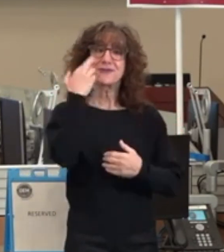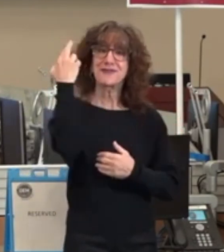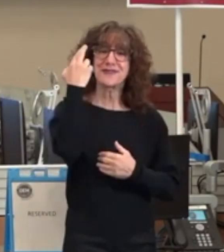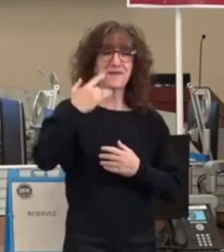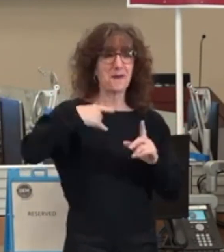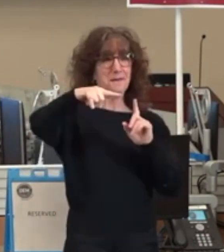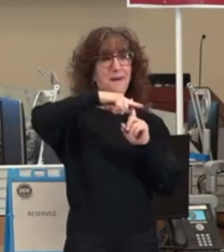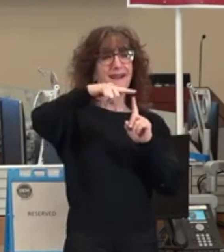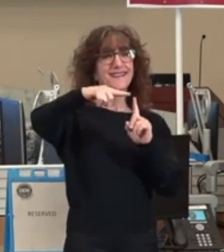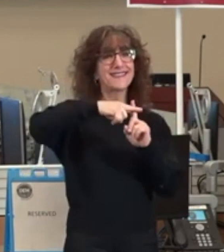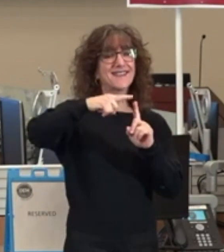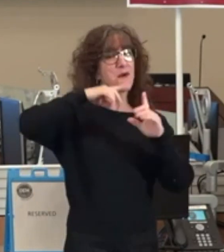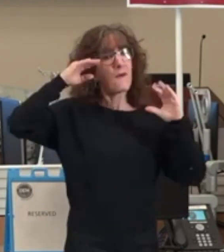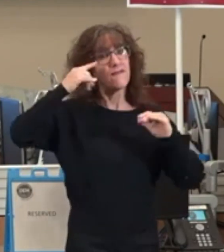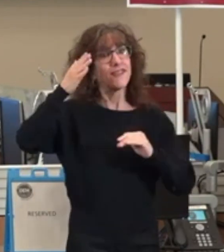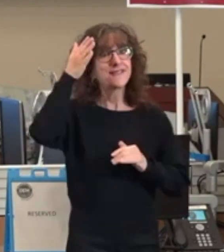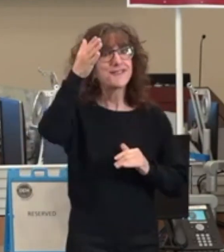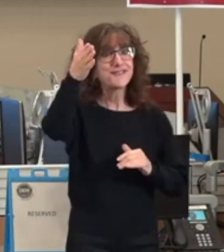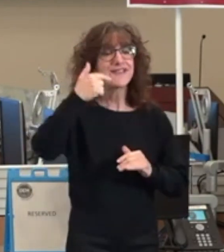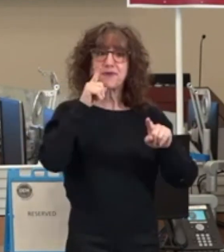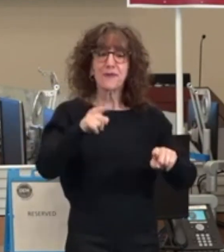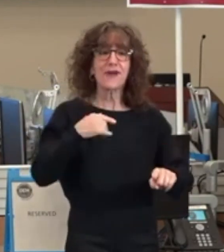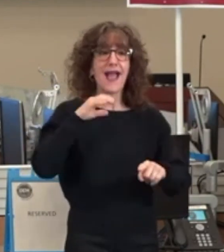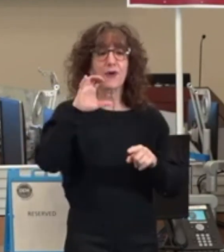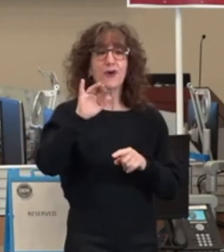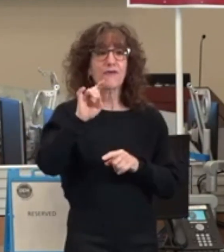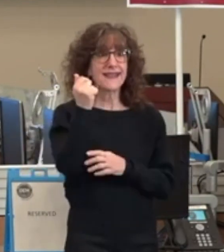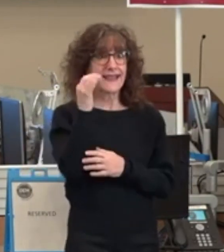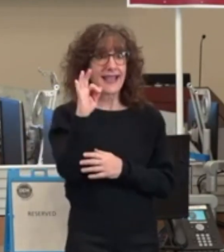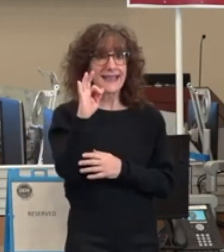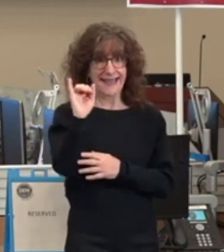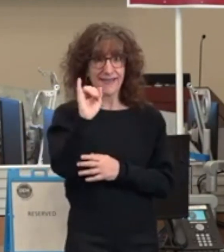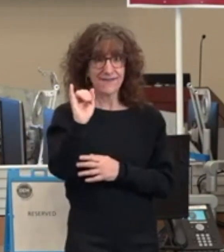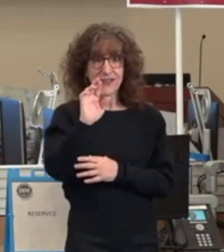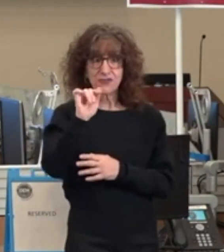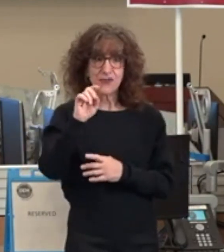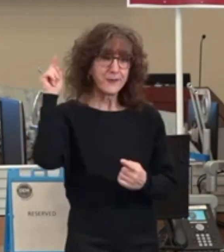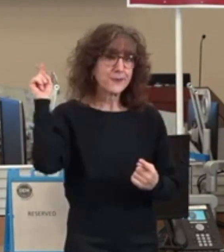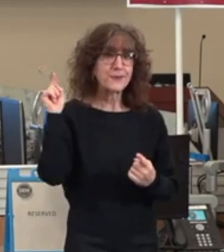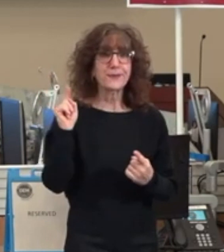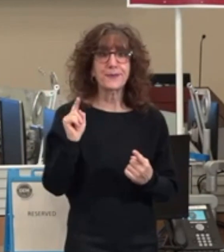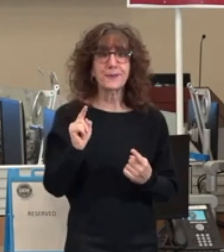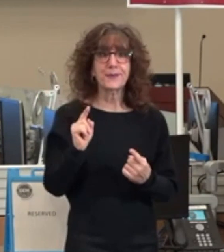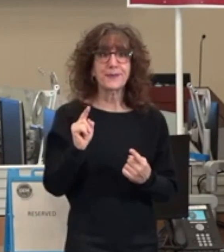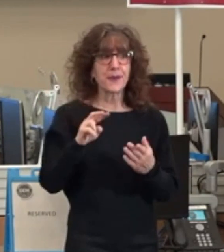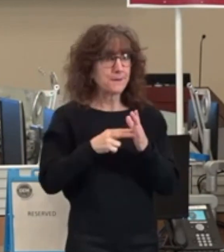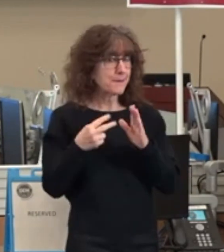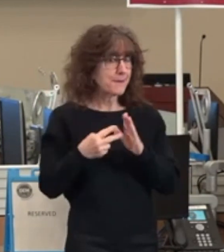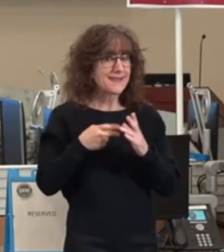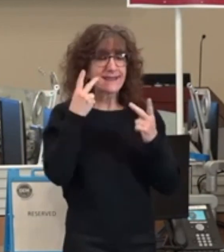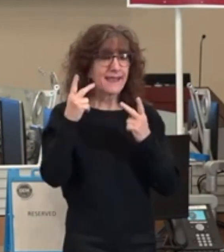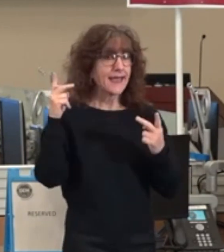be optimistic about the future. I am happy to report COVID-19 infection rate has declined, meaning that we are